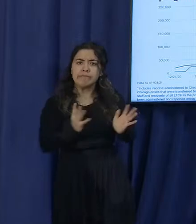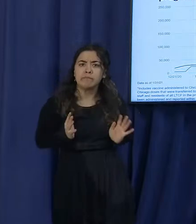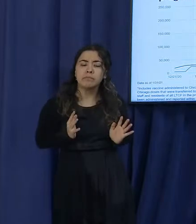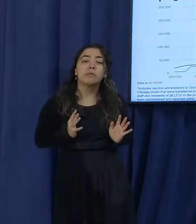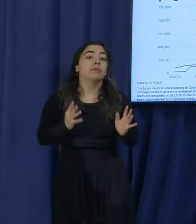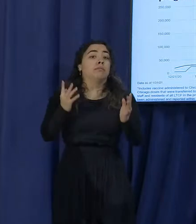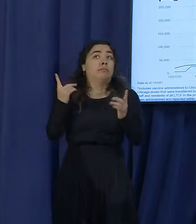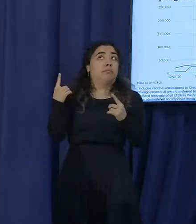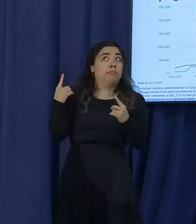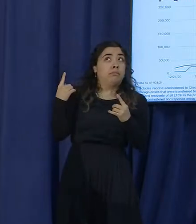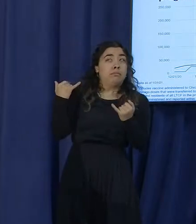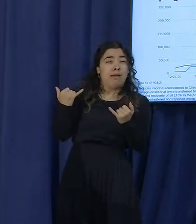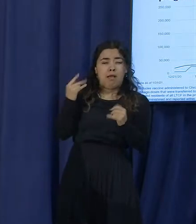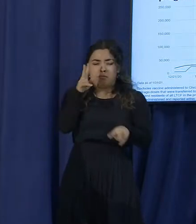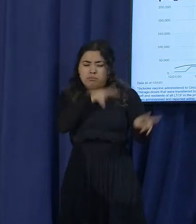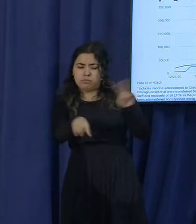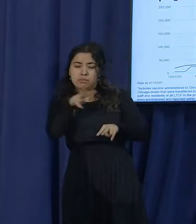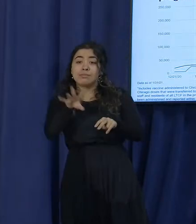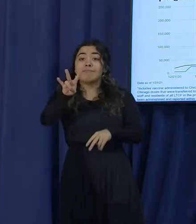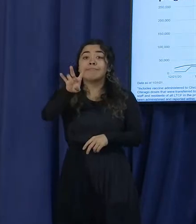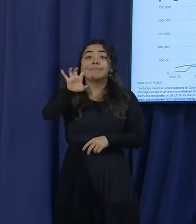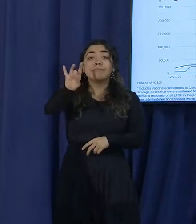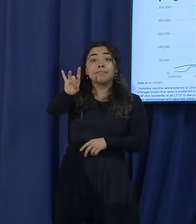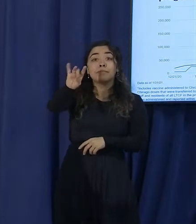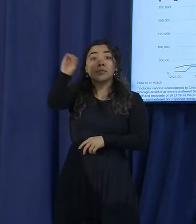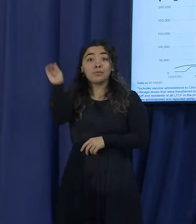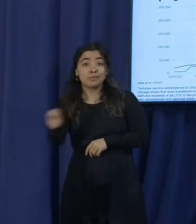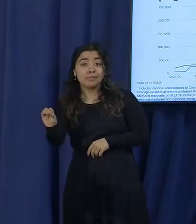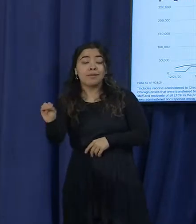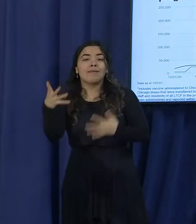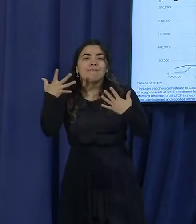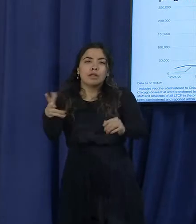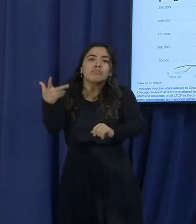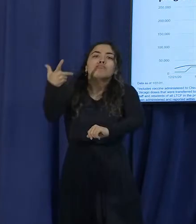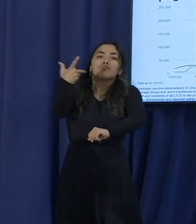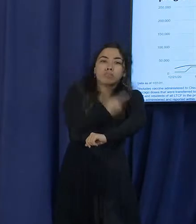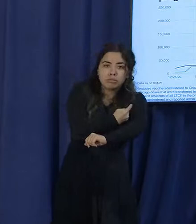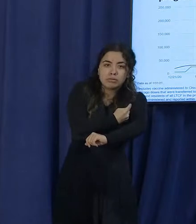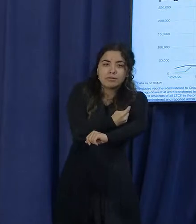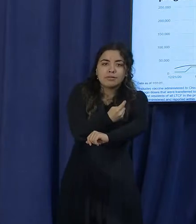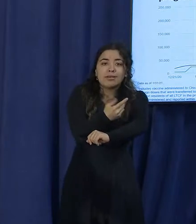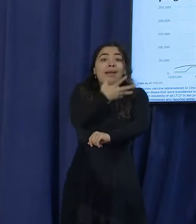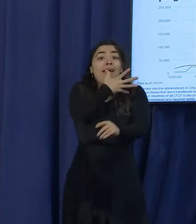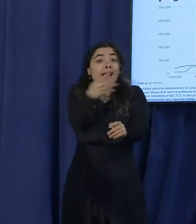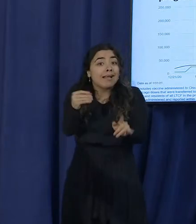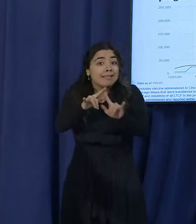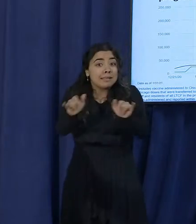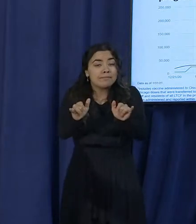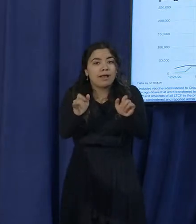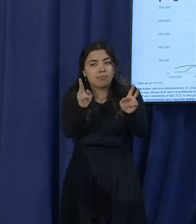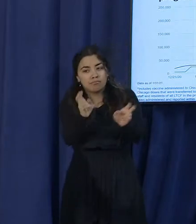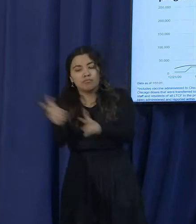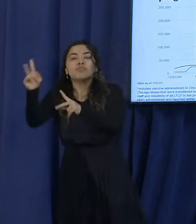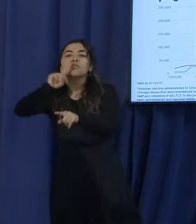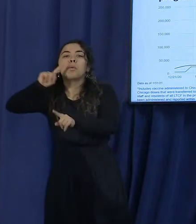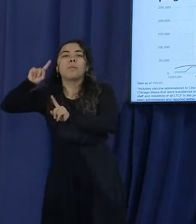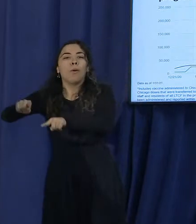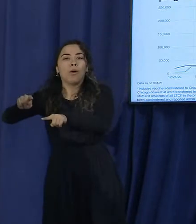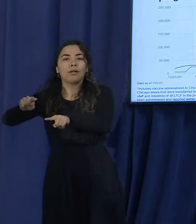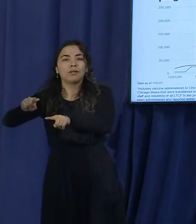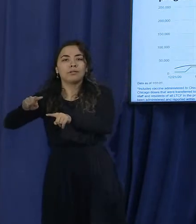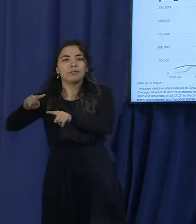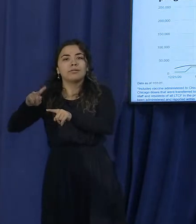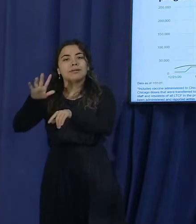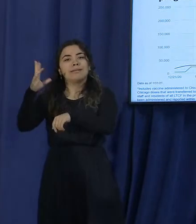point, 78% of our vaccine doses have been administered and reported into the system within 7 days of